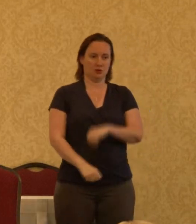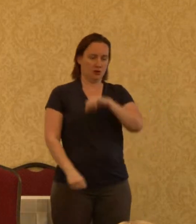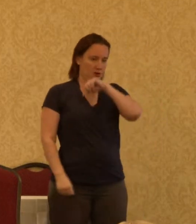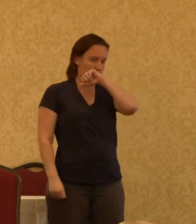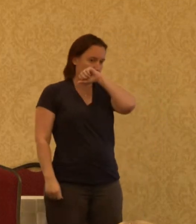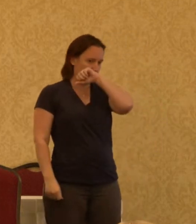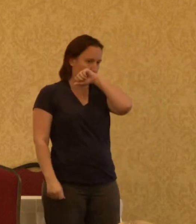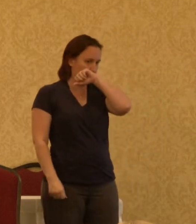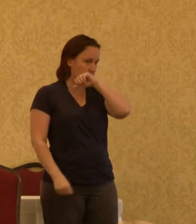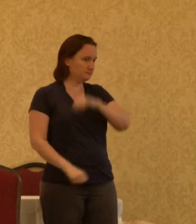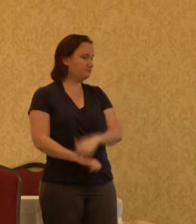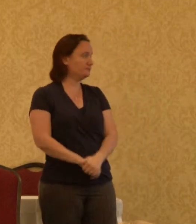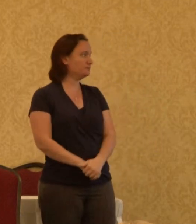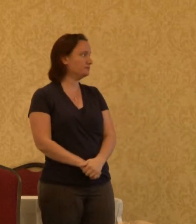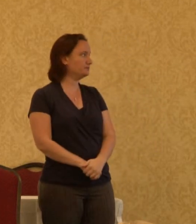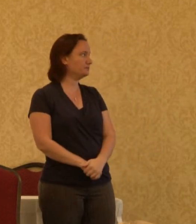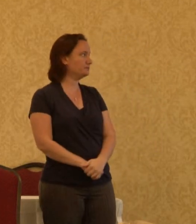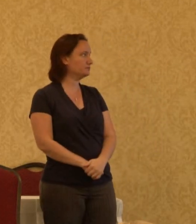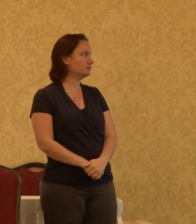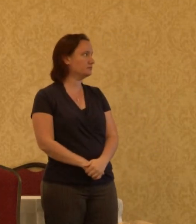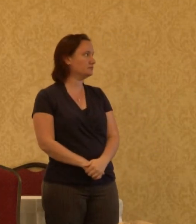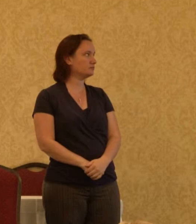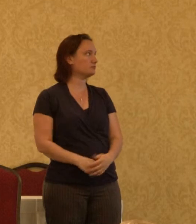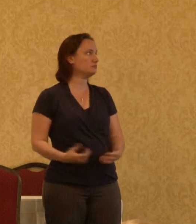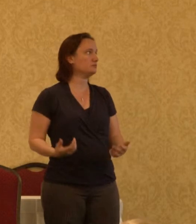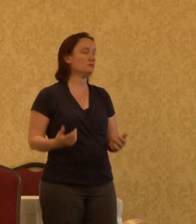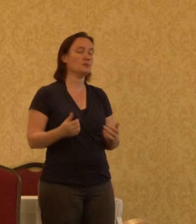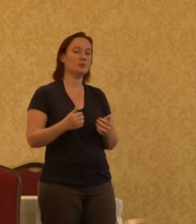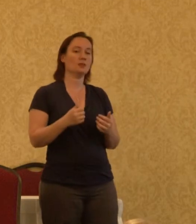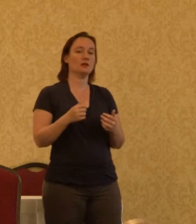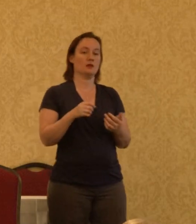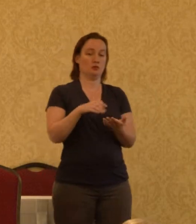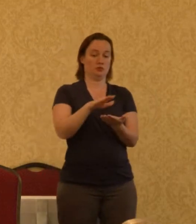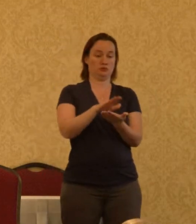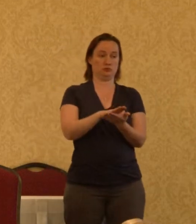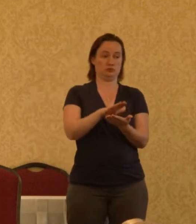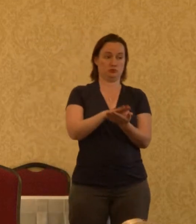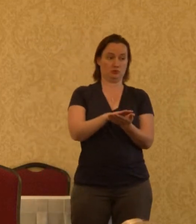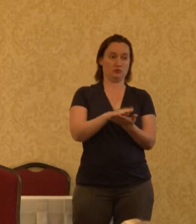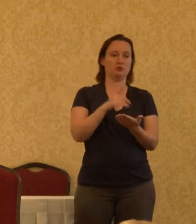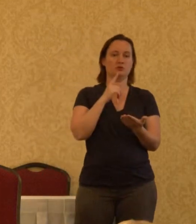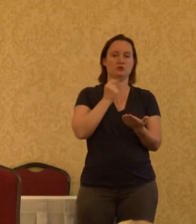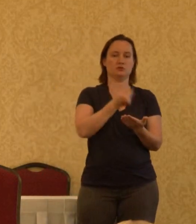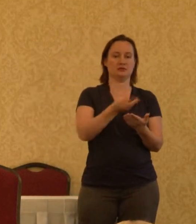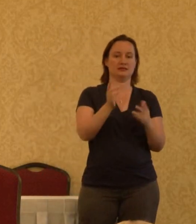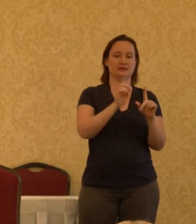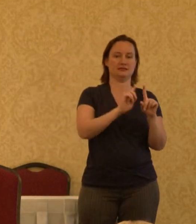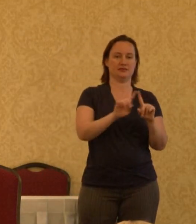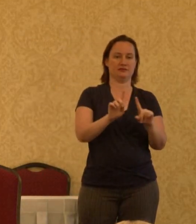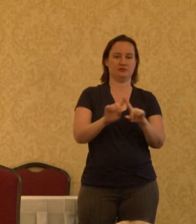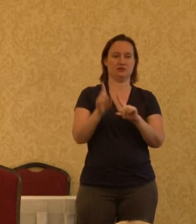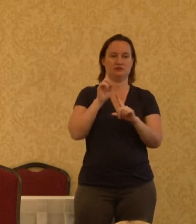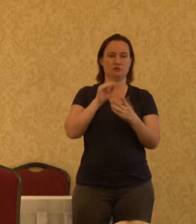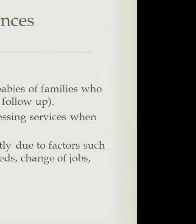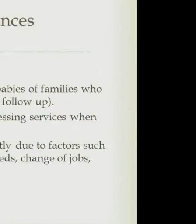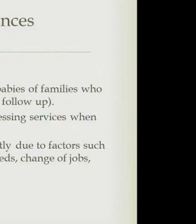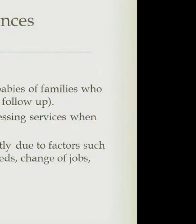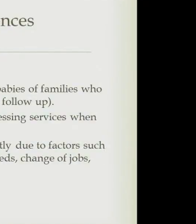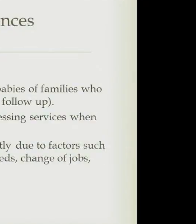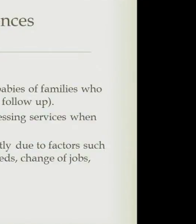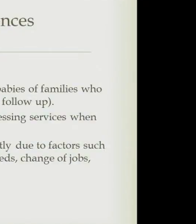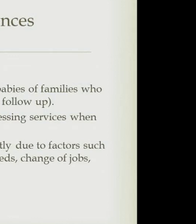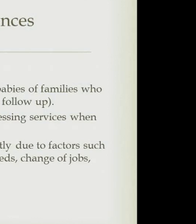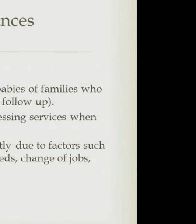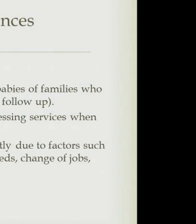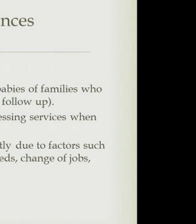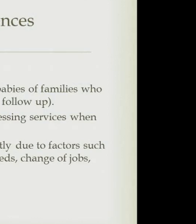So when we talk about school, what happens in school, there's some differences for these students from their peers.